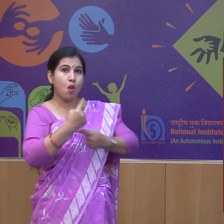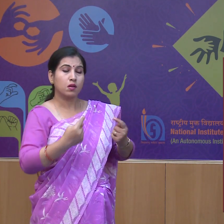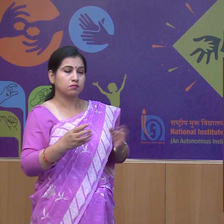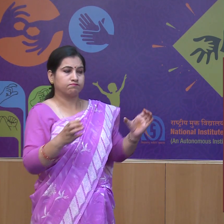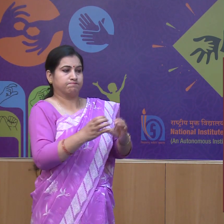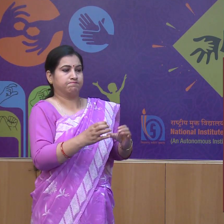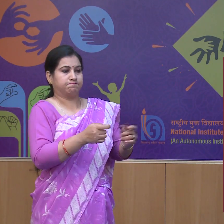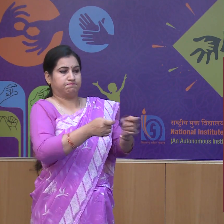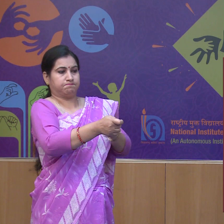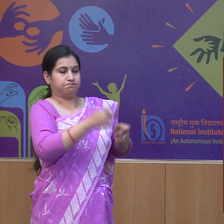over India.